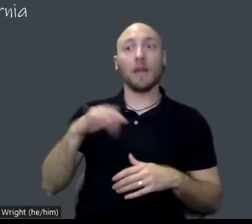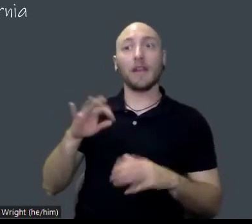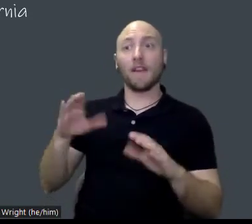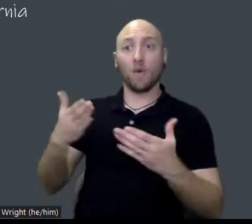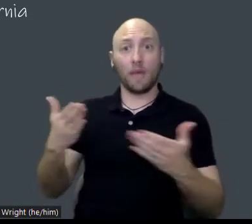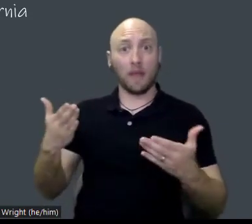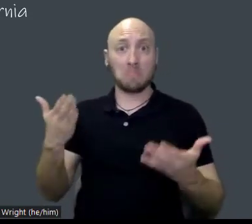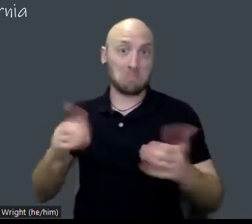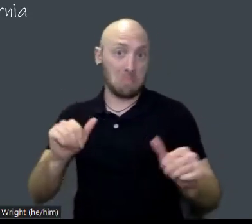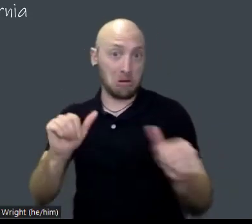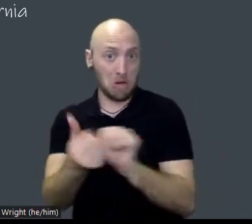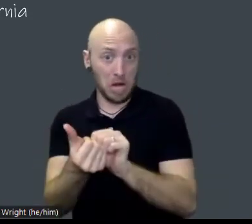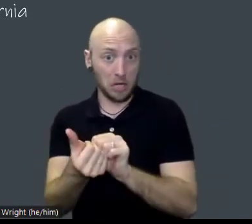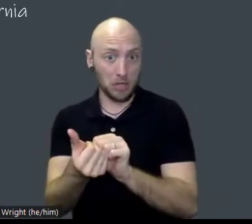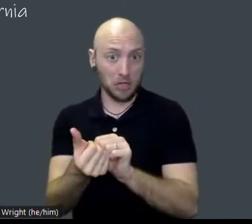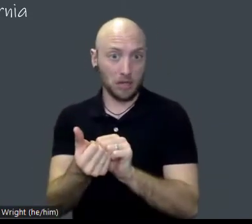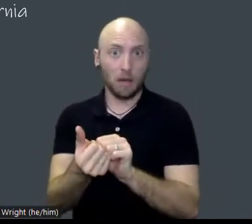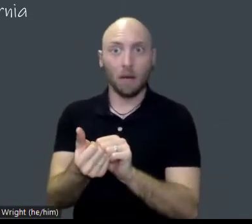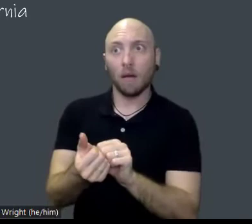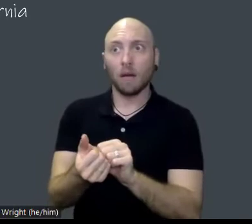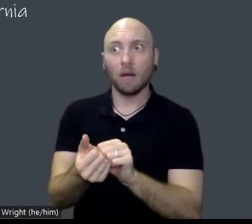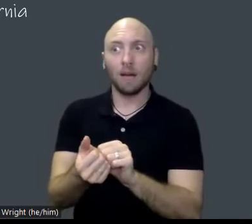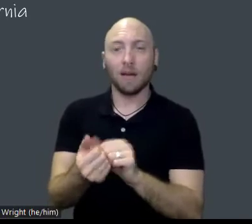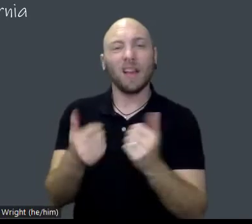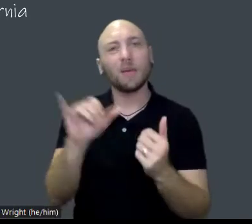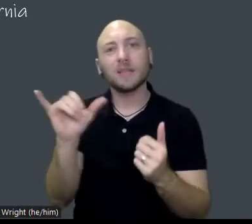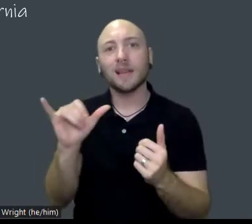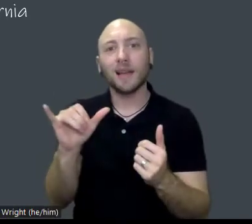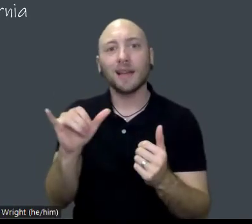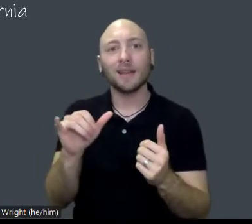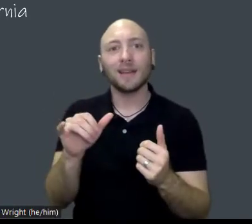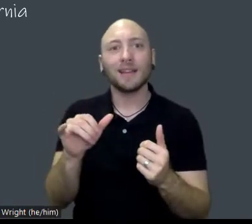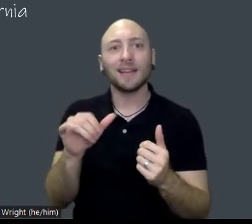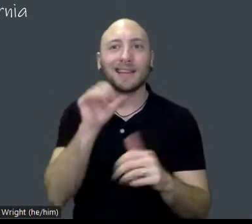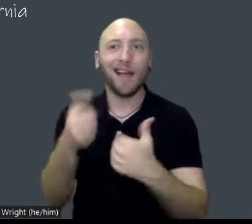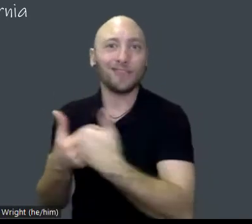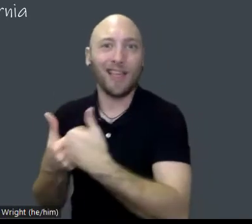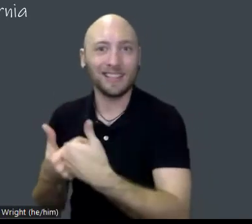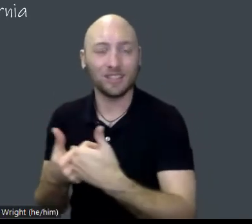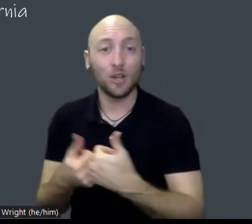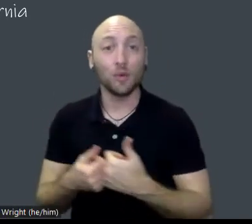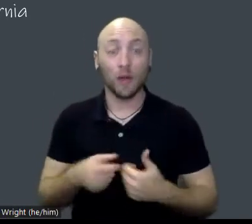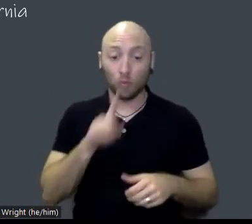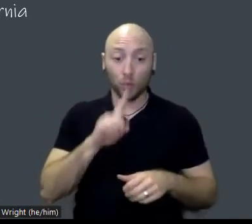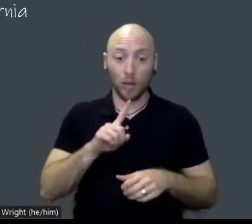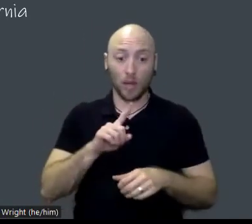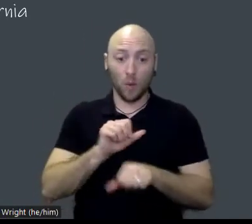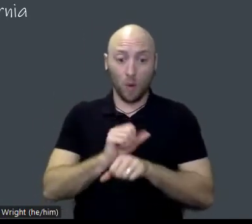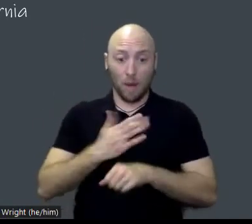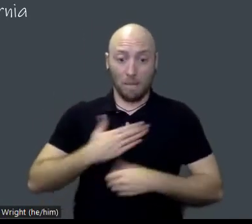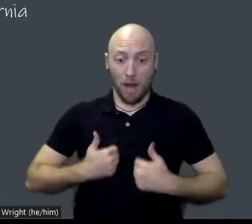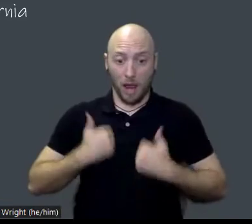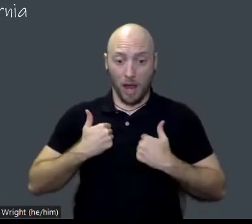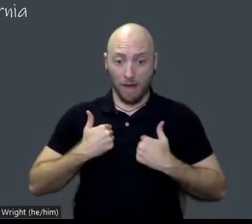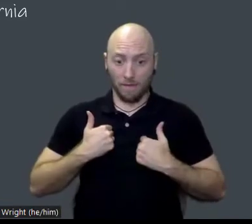I would be challenged. I would have to put work into my life, and I wasn't able to do that. So it's easier to focus on big